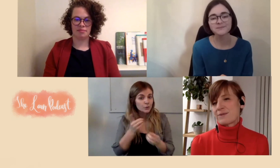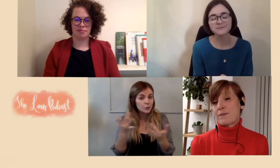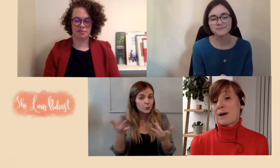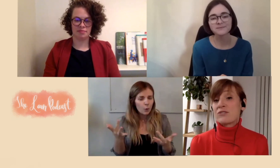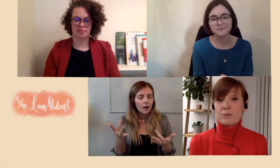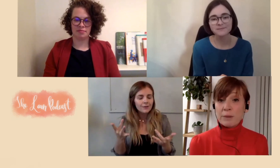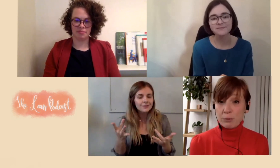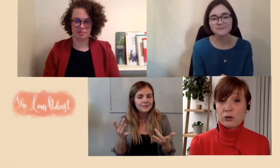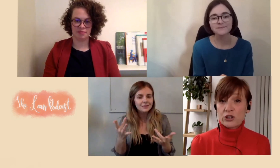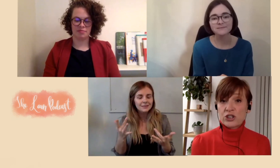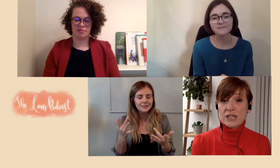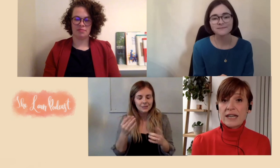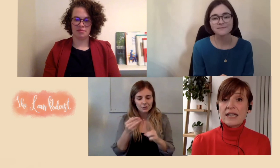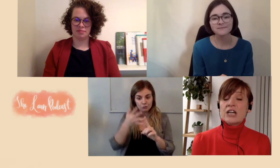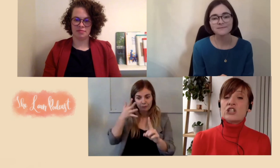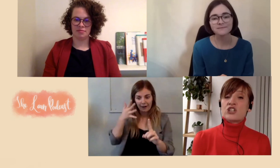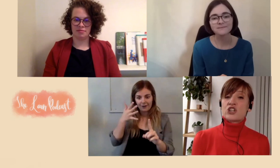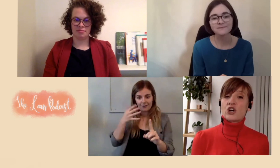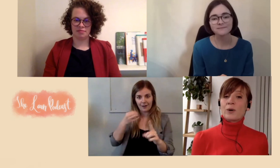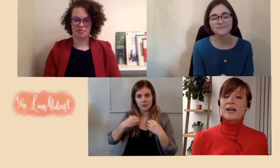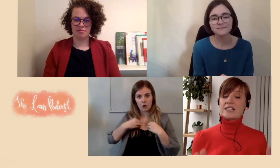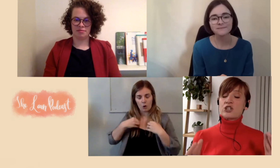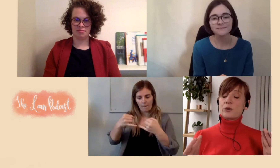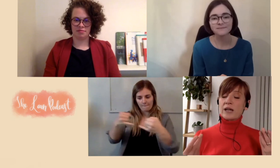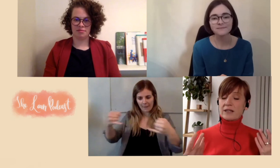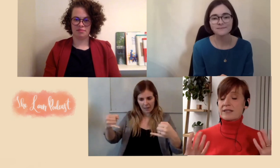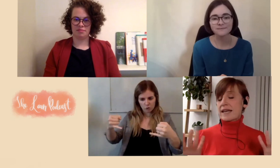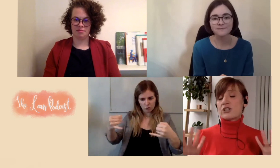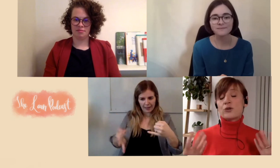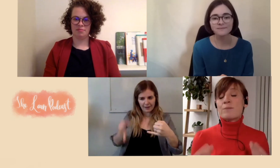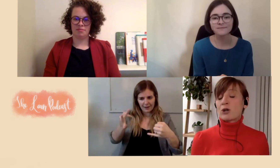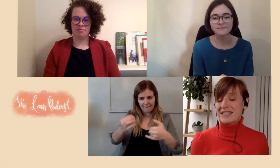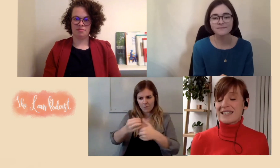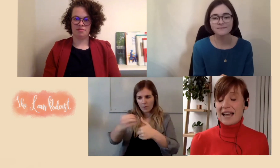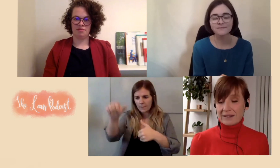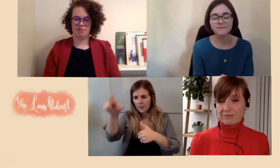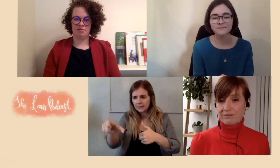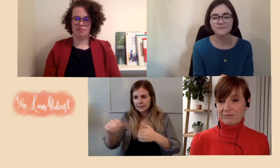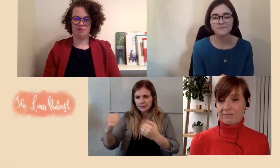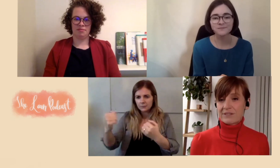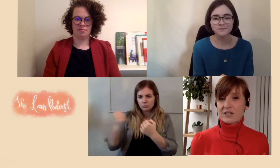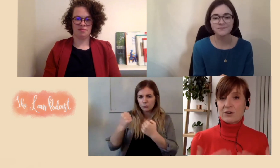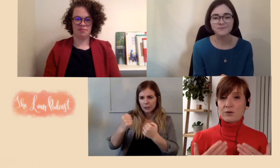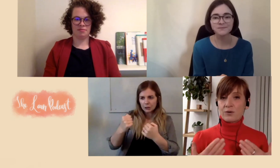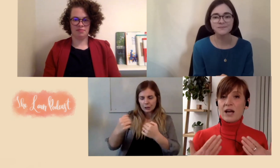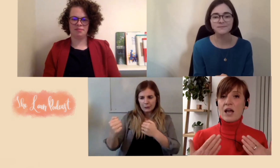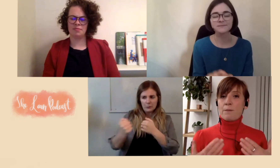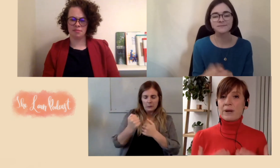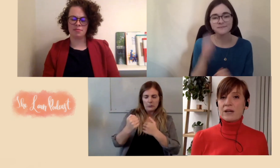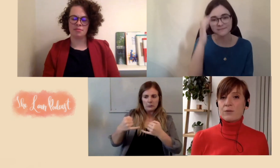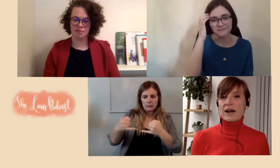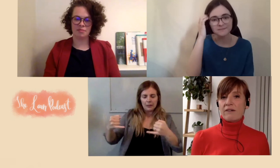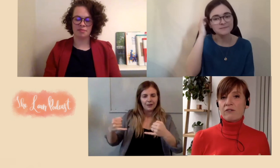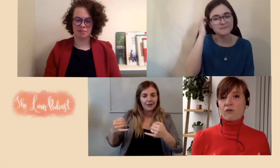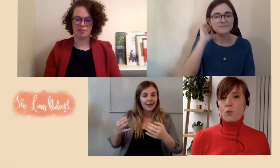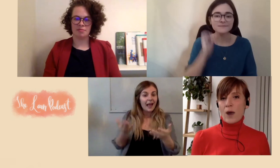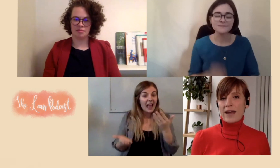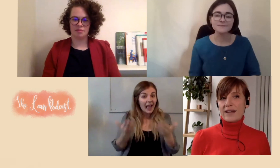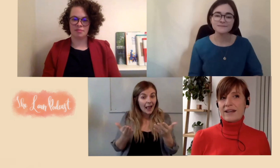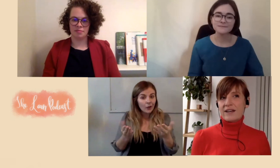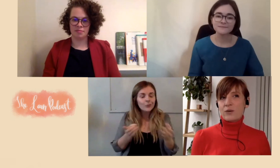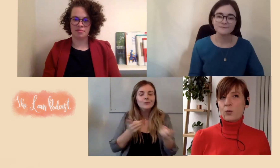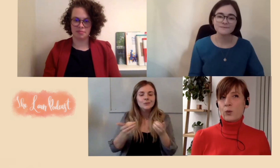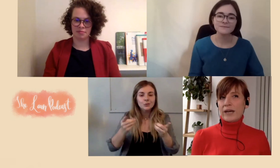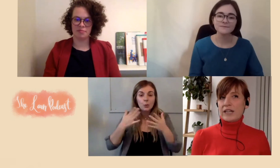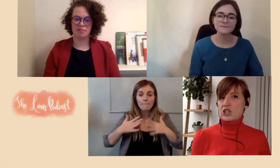aware of when we don't feel comfortable, what happens in our bodies. So for me, I might get a knot in my